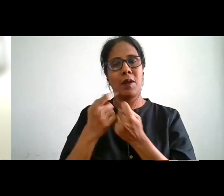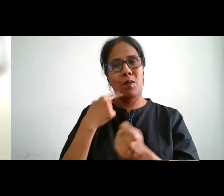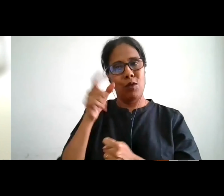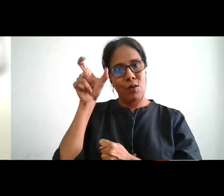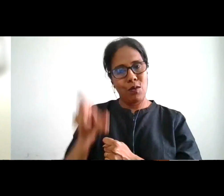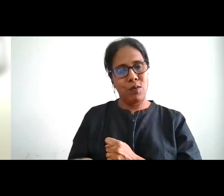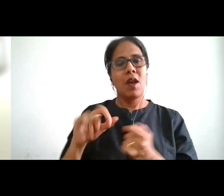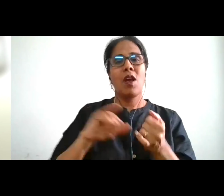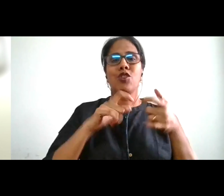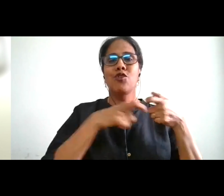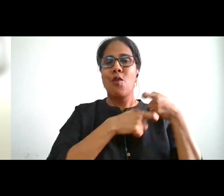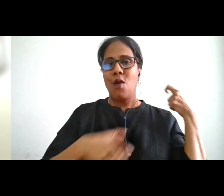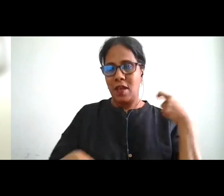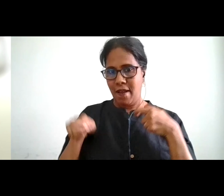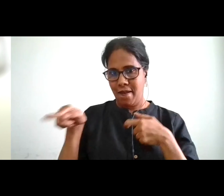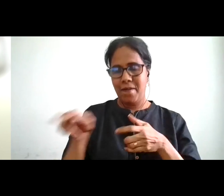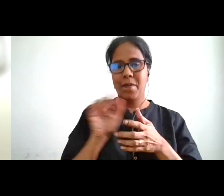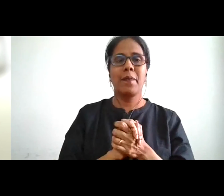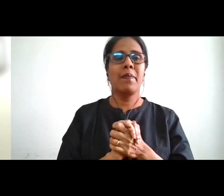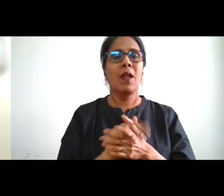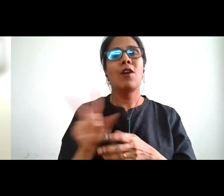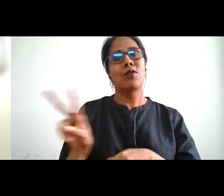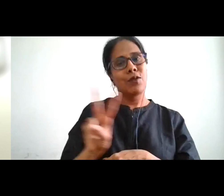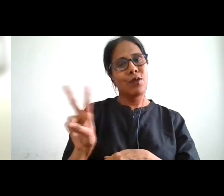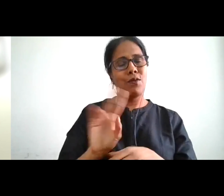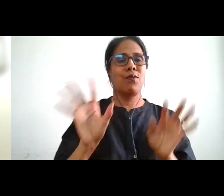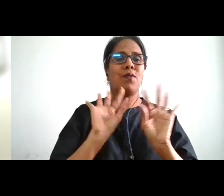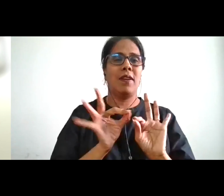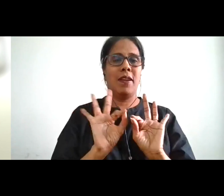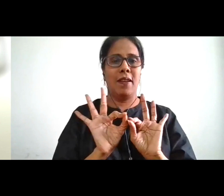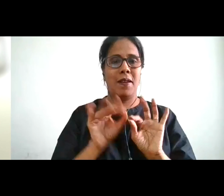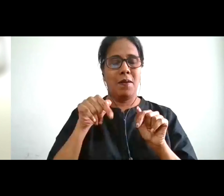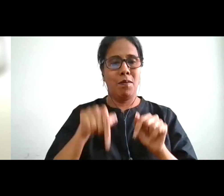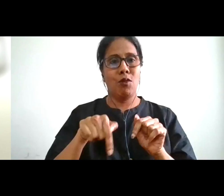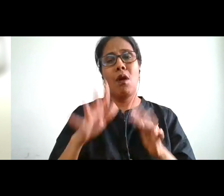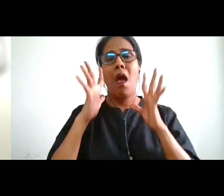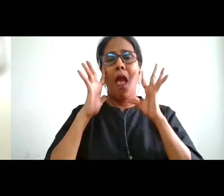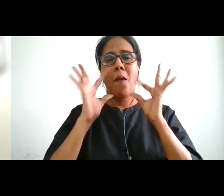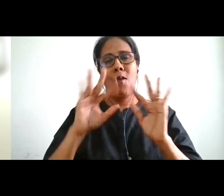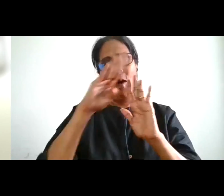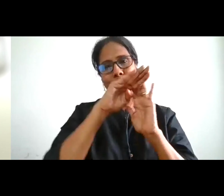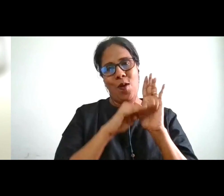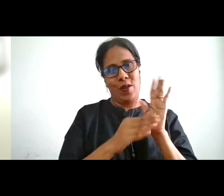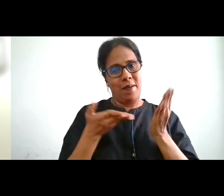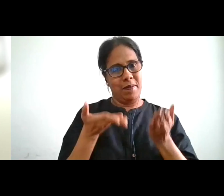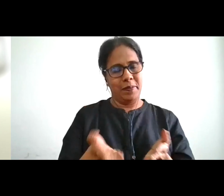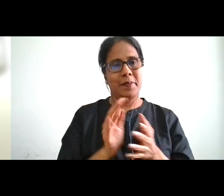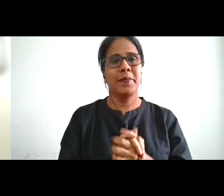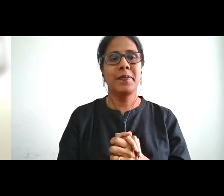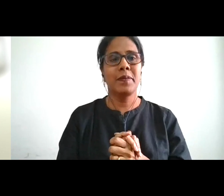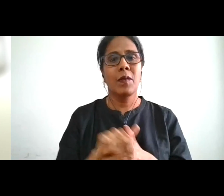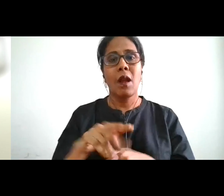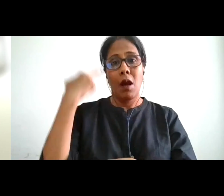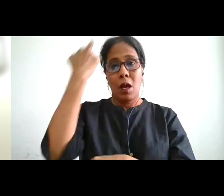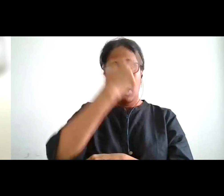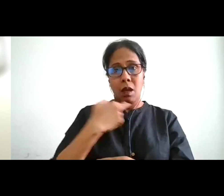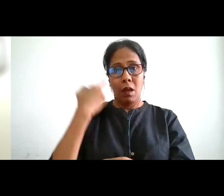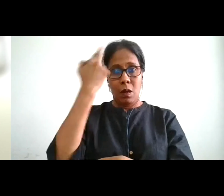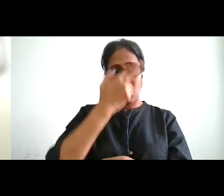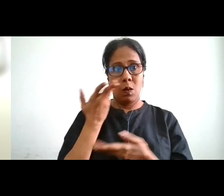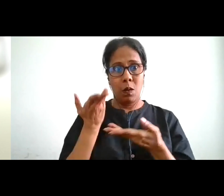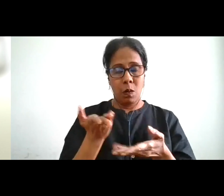Roy Choudhury, to do the interpretation for this important debate. Dr. Renuka Rameshan